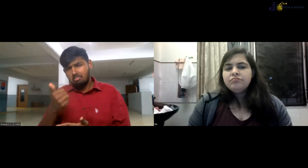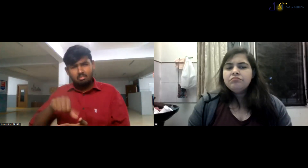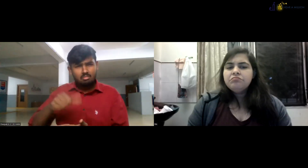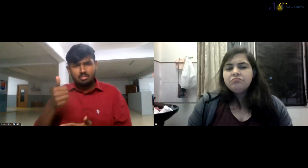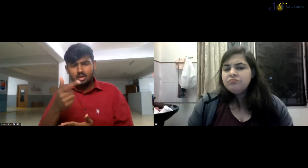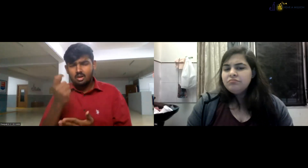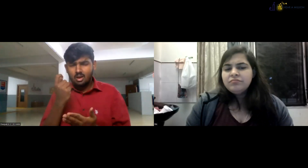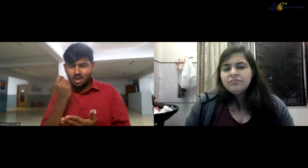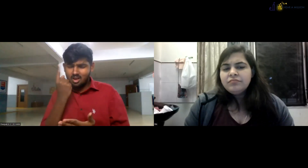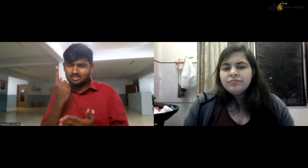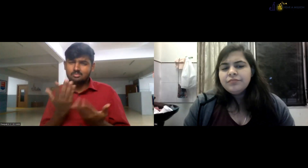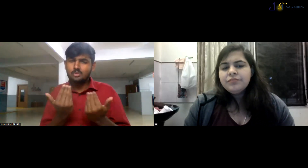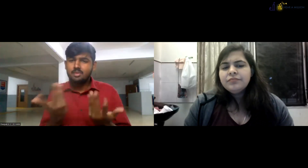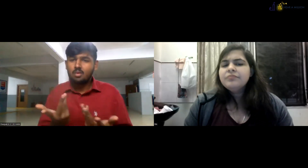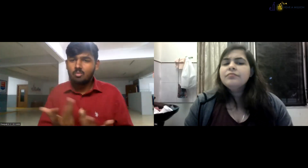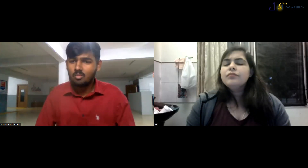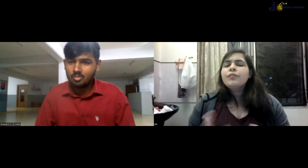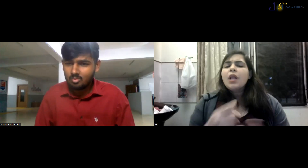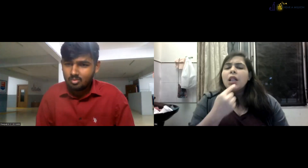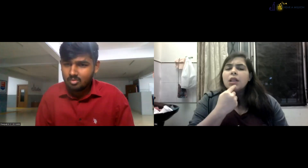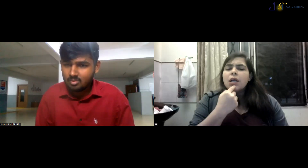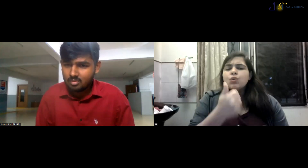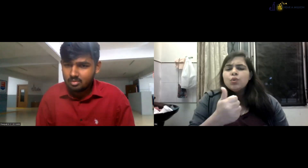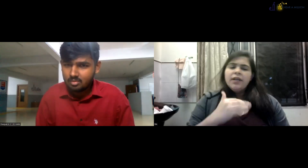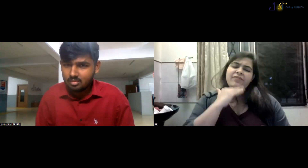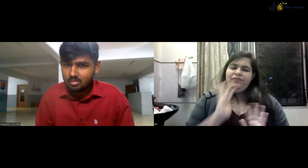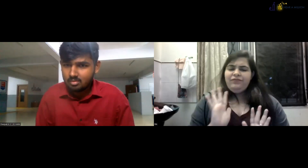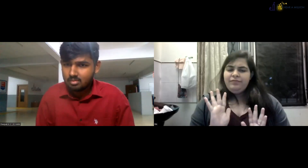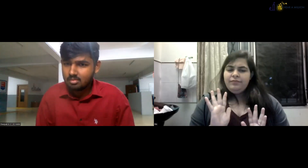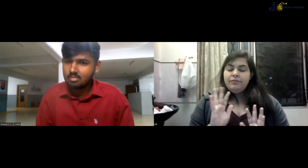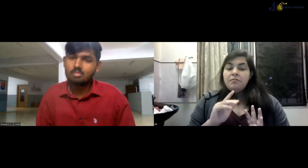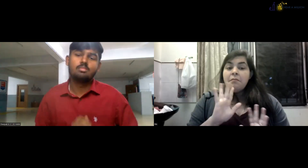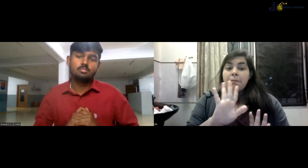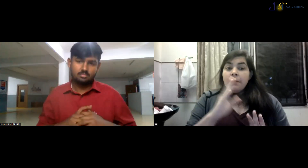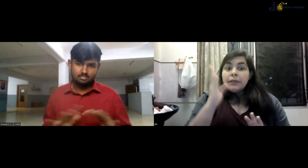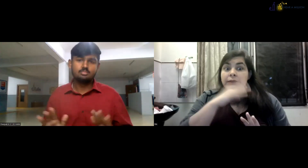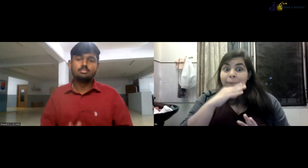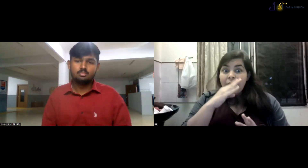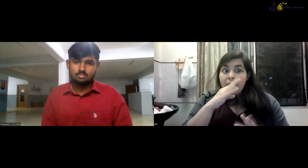you are visiting any particular country or any particular state, how did you get to know?